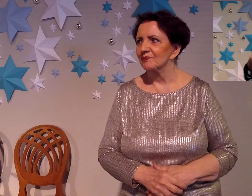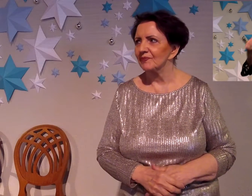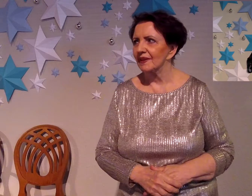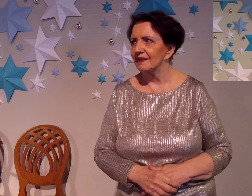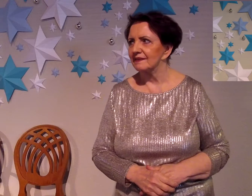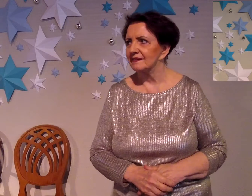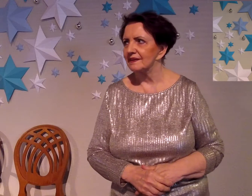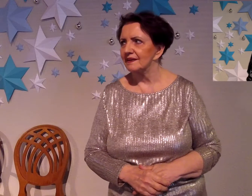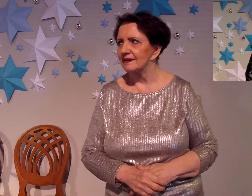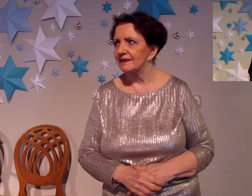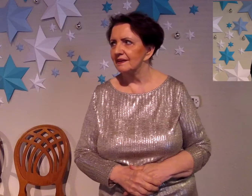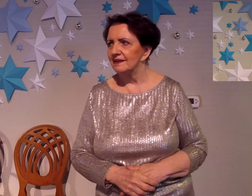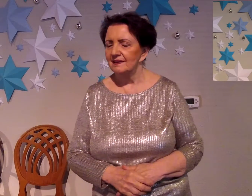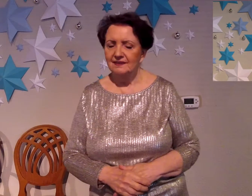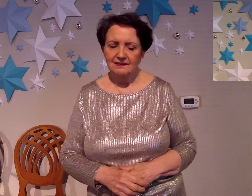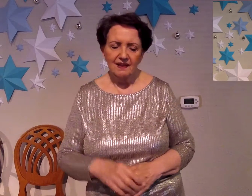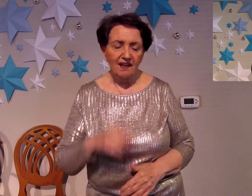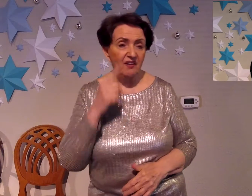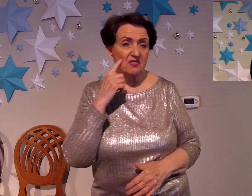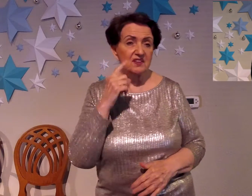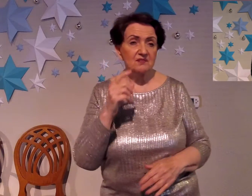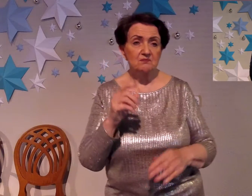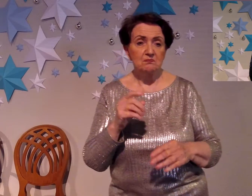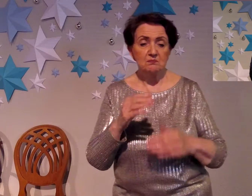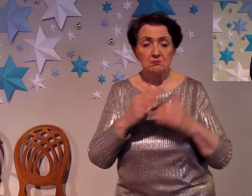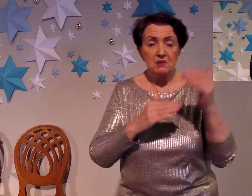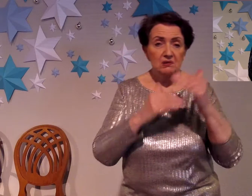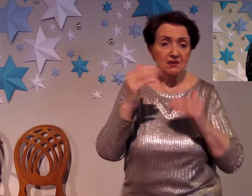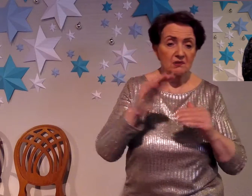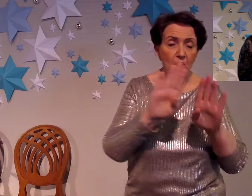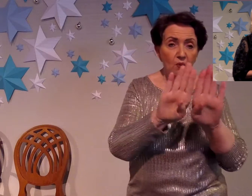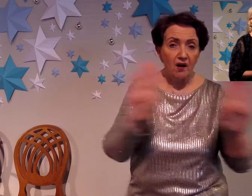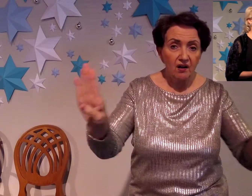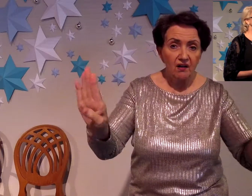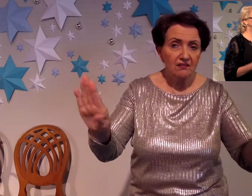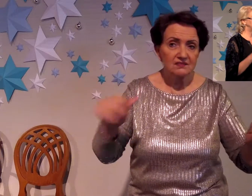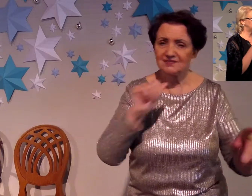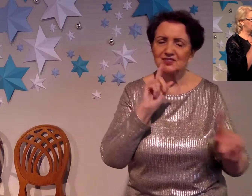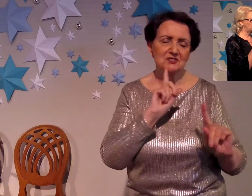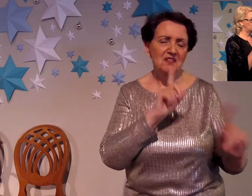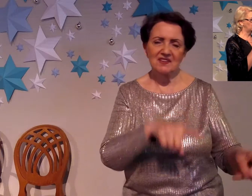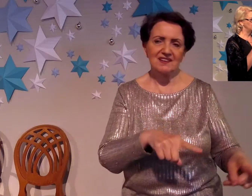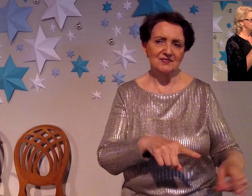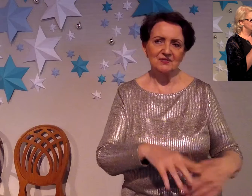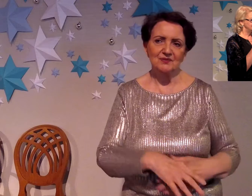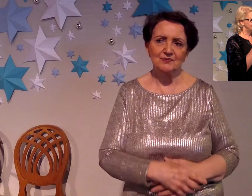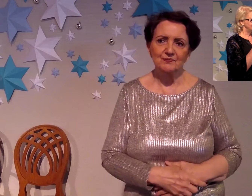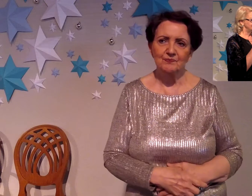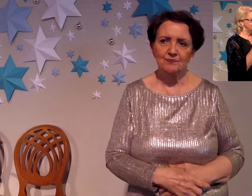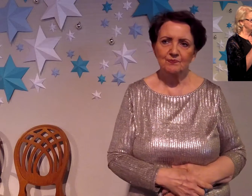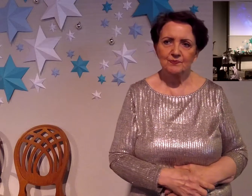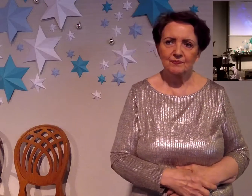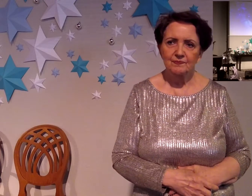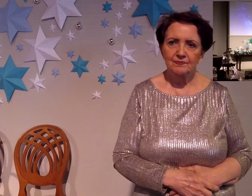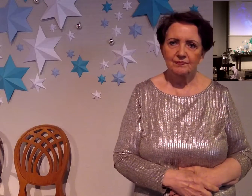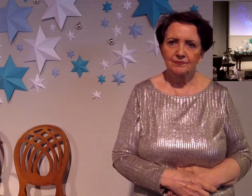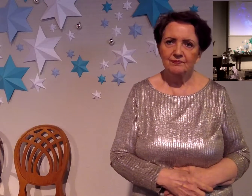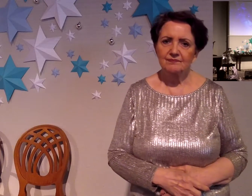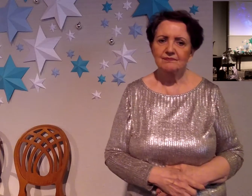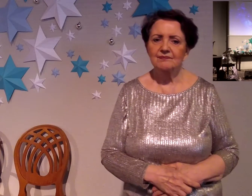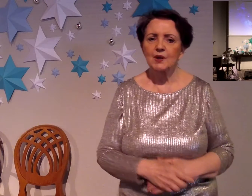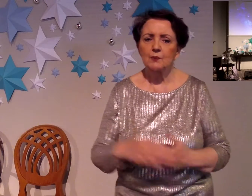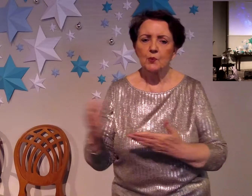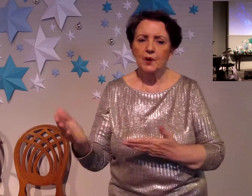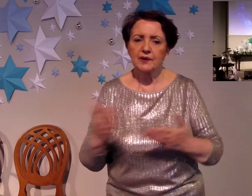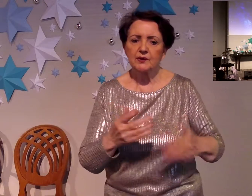But I don't think walling it off is the answer. I don't think it is bringing our temple